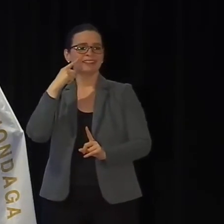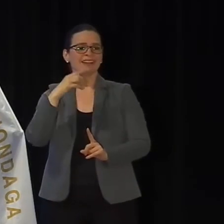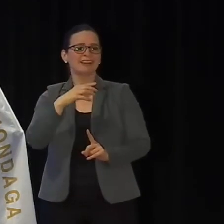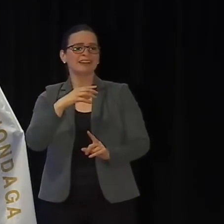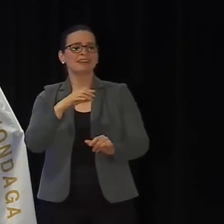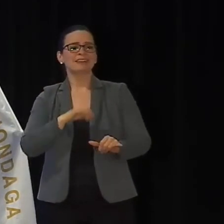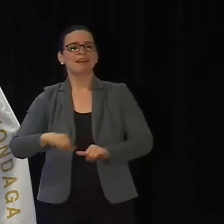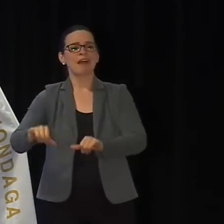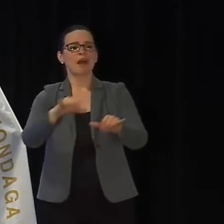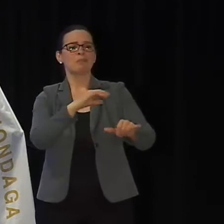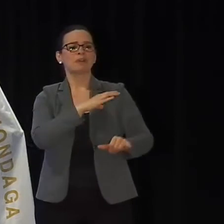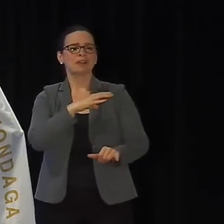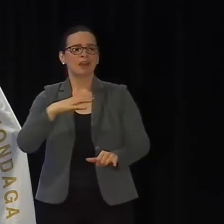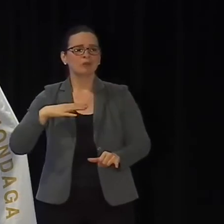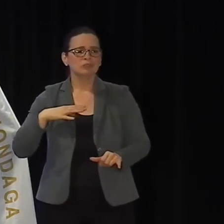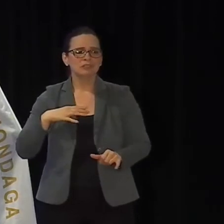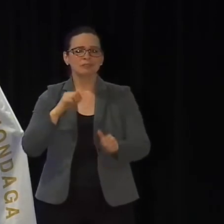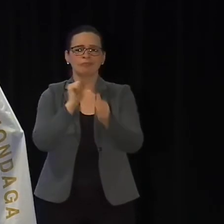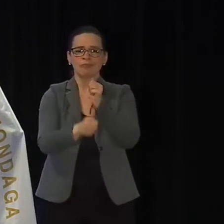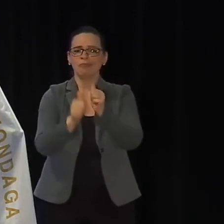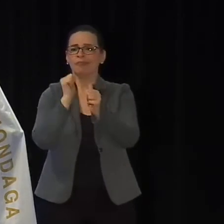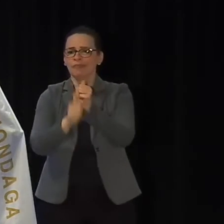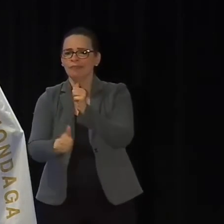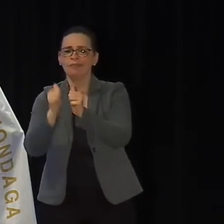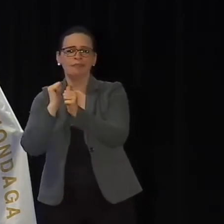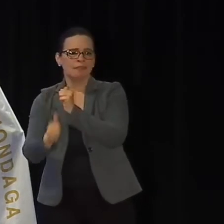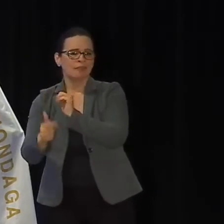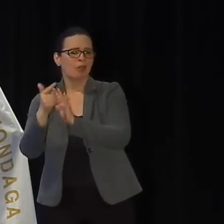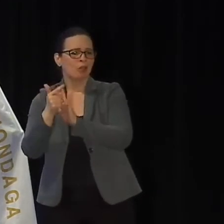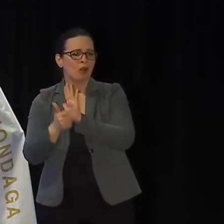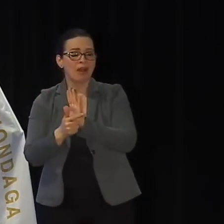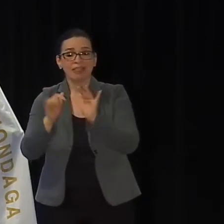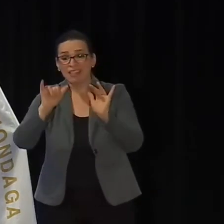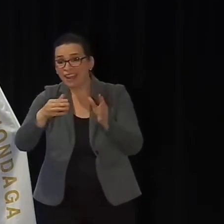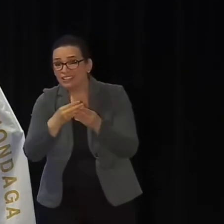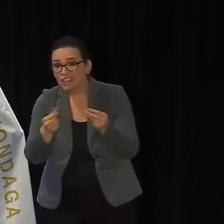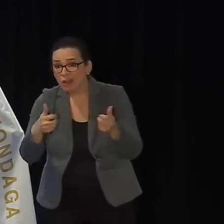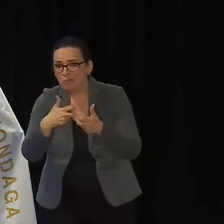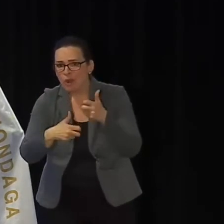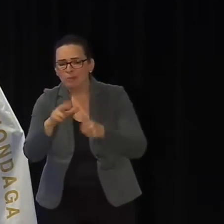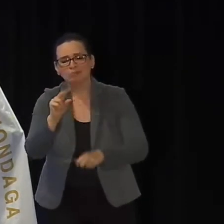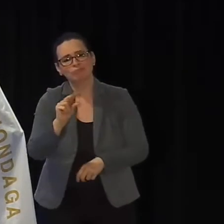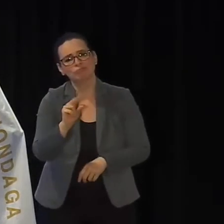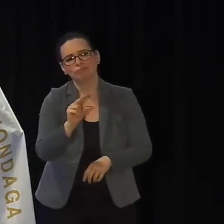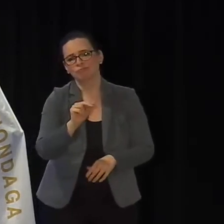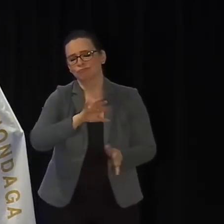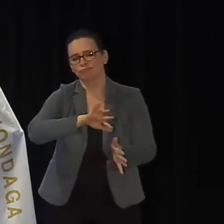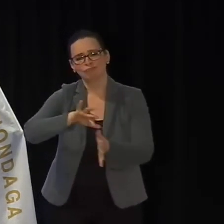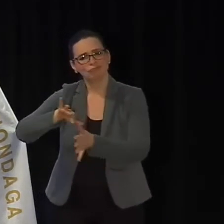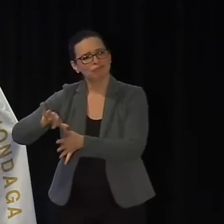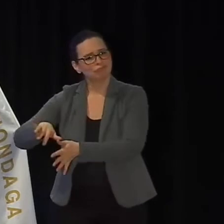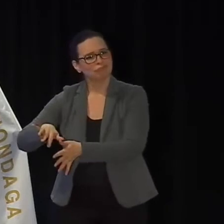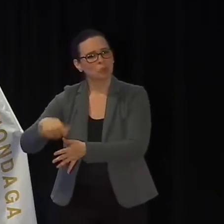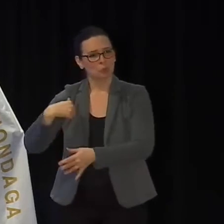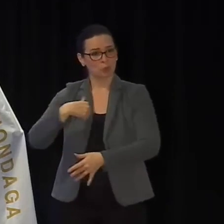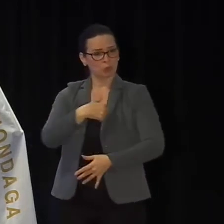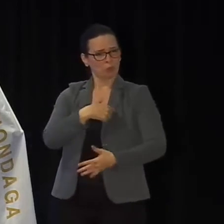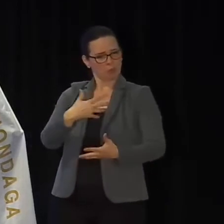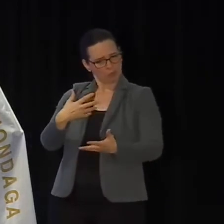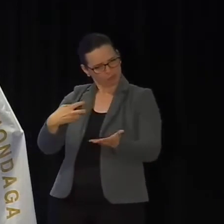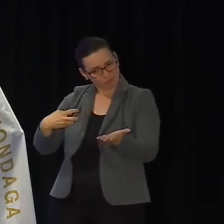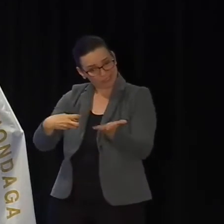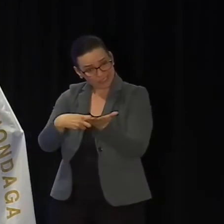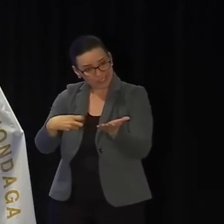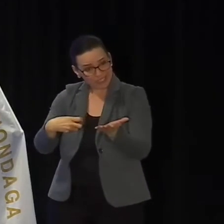will hopefully help. But that's a different problem, right? We can't cite that problem. The problems that we cite are